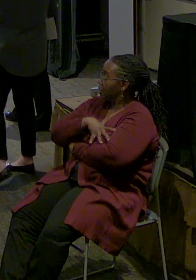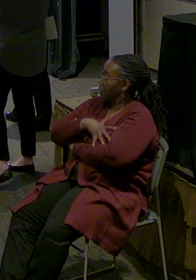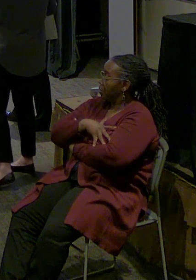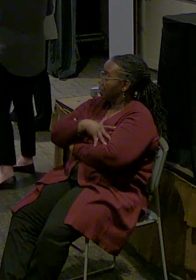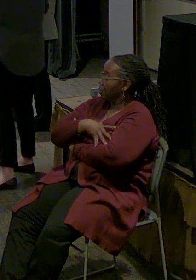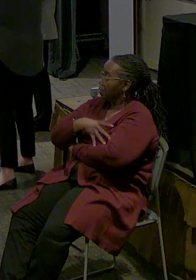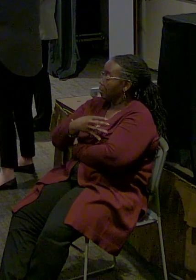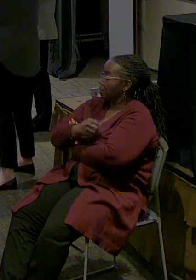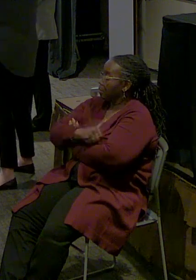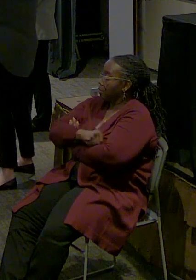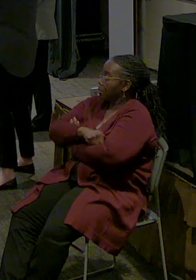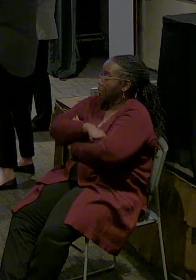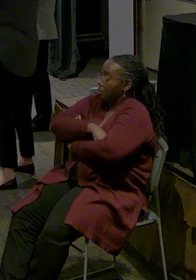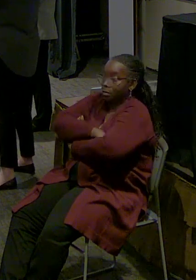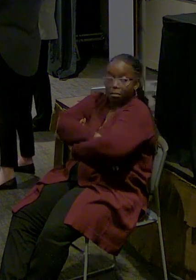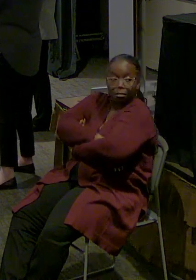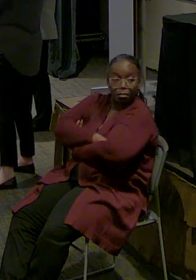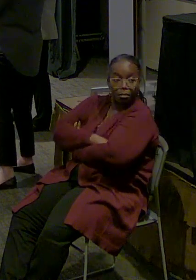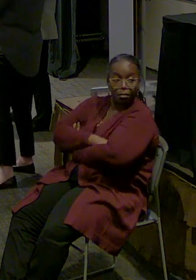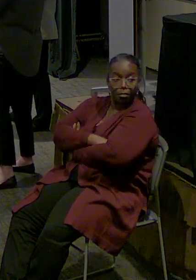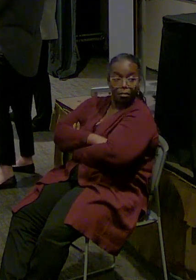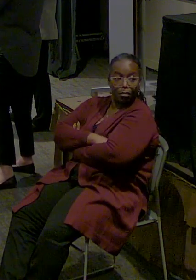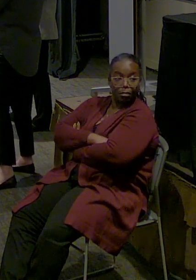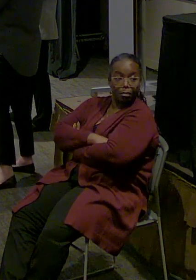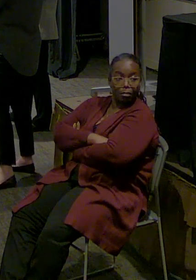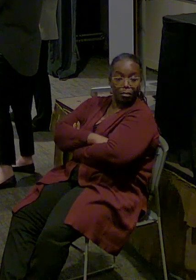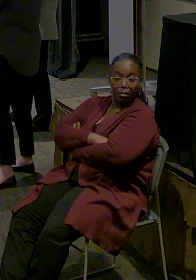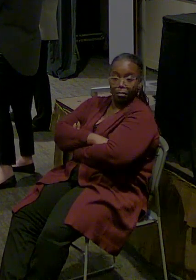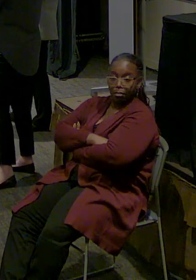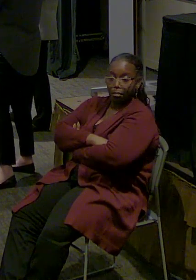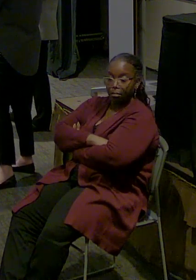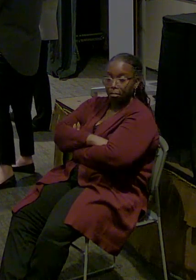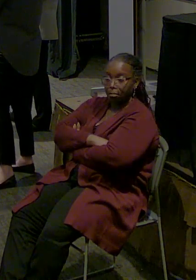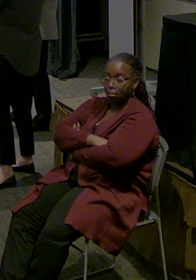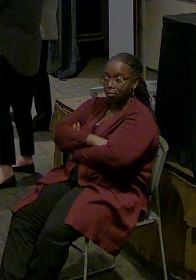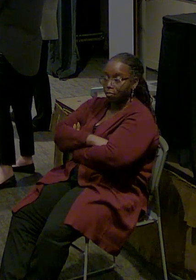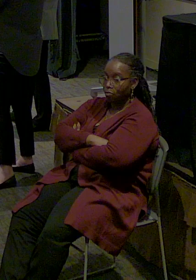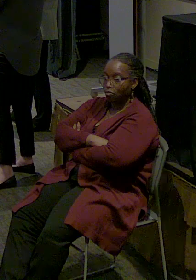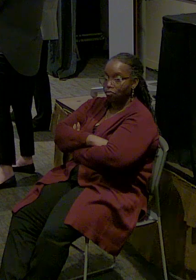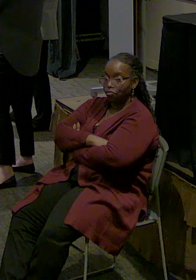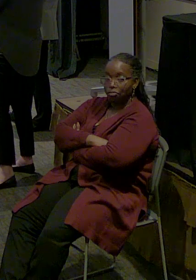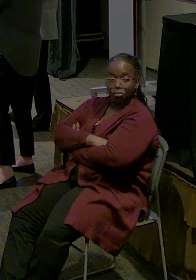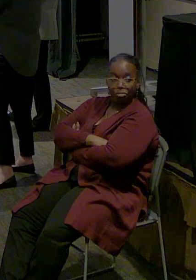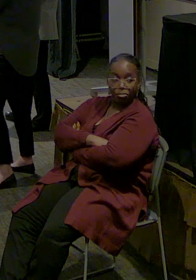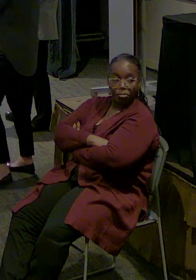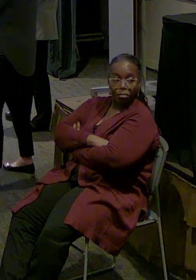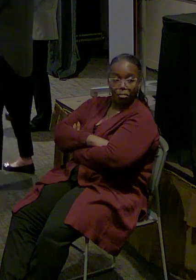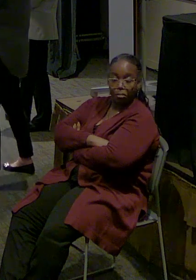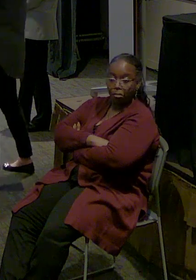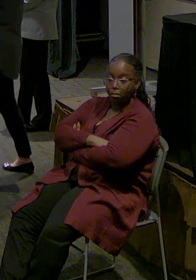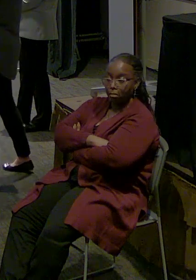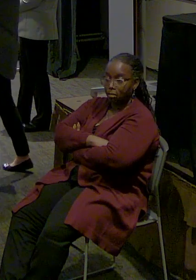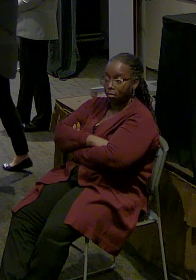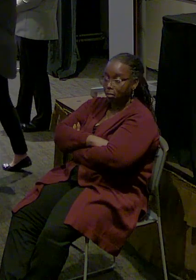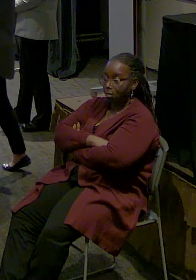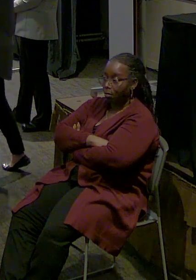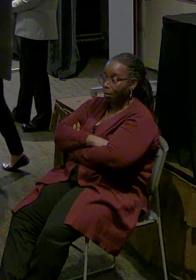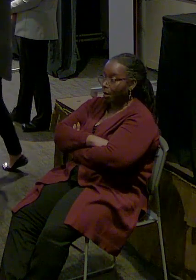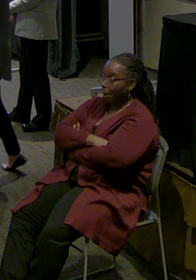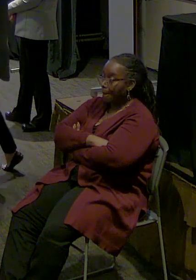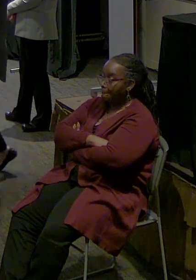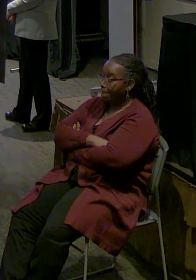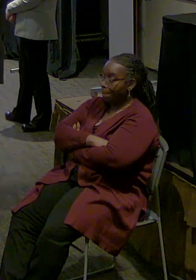maintained that for a long time. But this, I didn't get to this level. Sometimes they need, they being